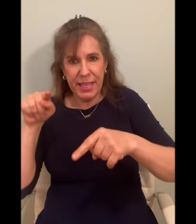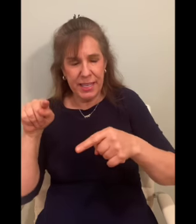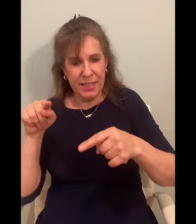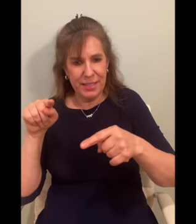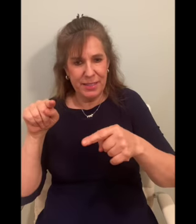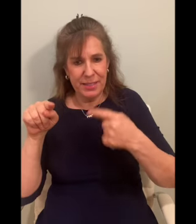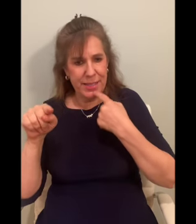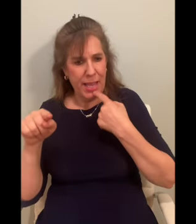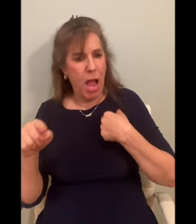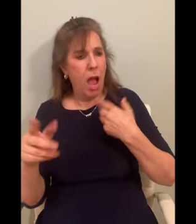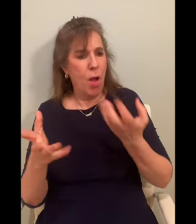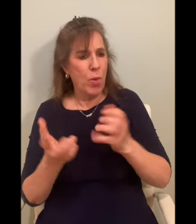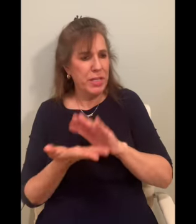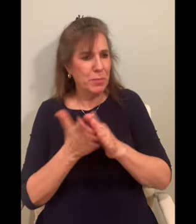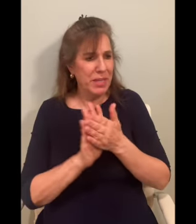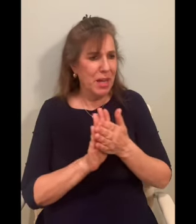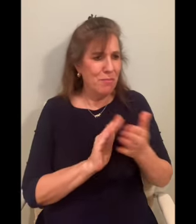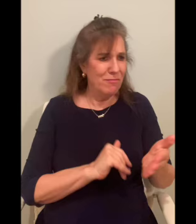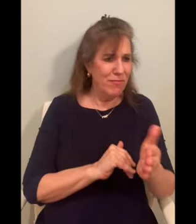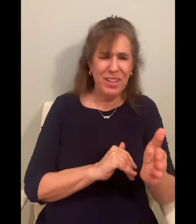the land, this has to be in the water. And maybe